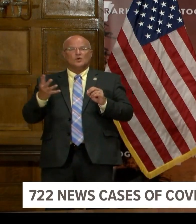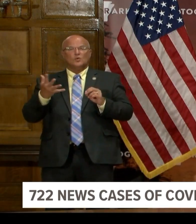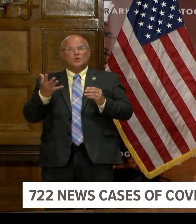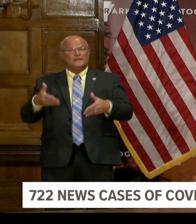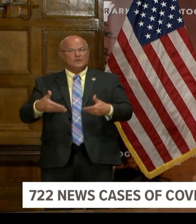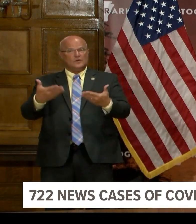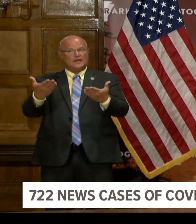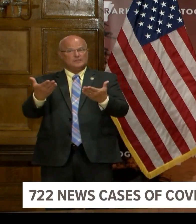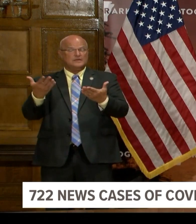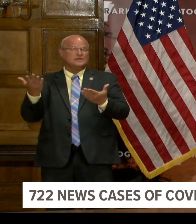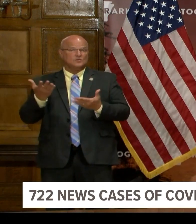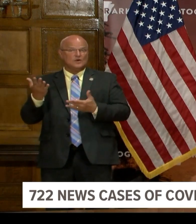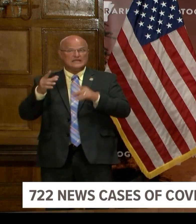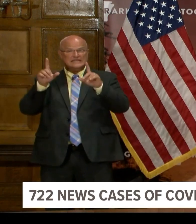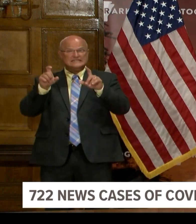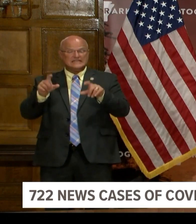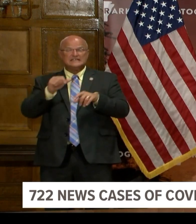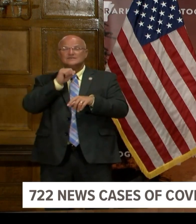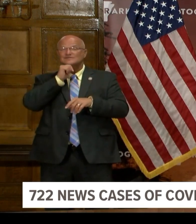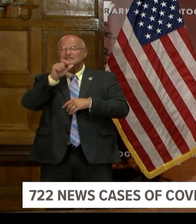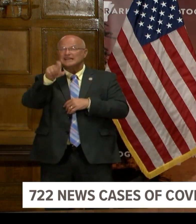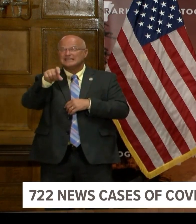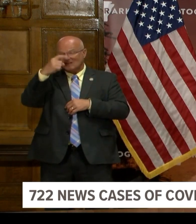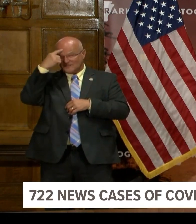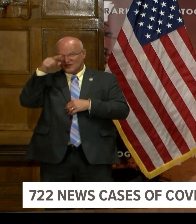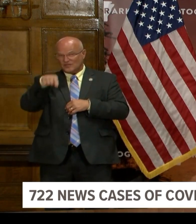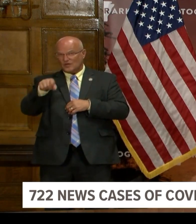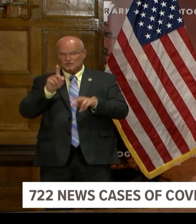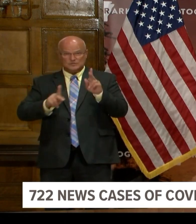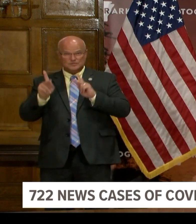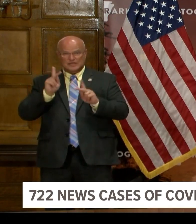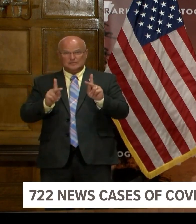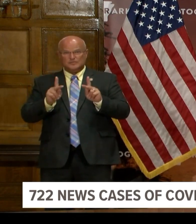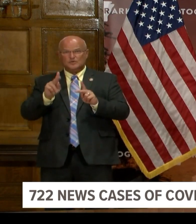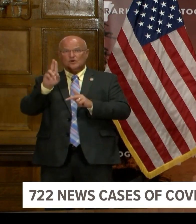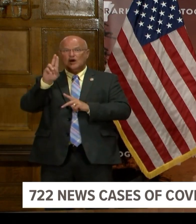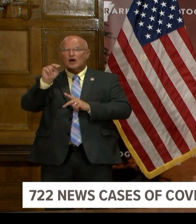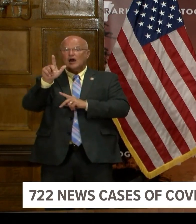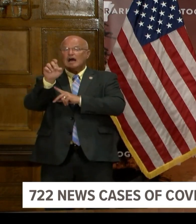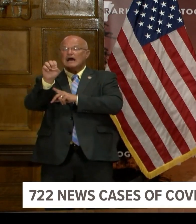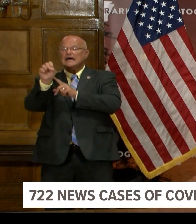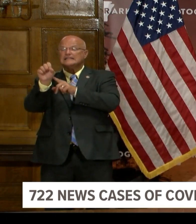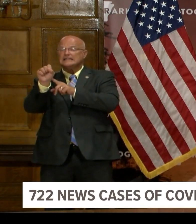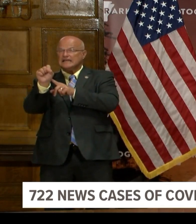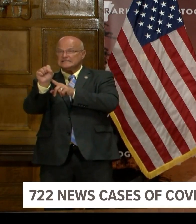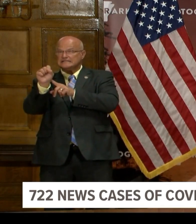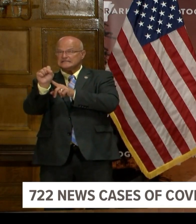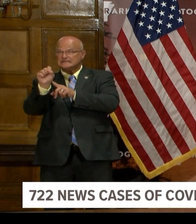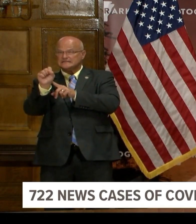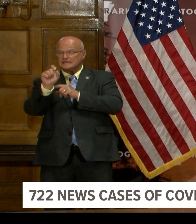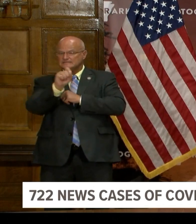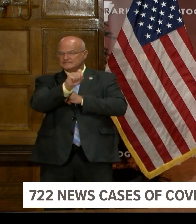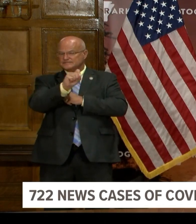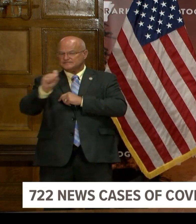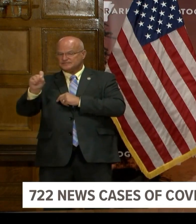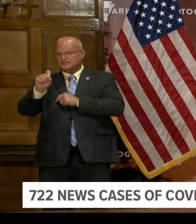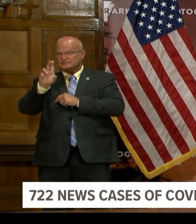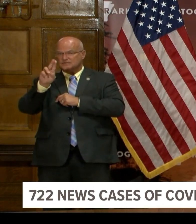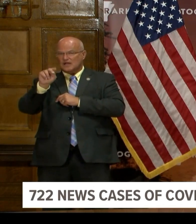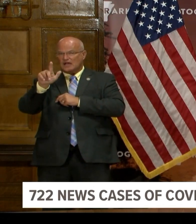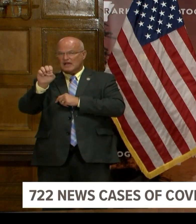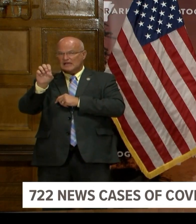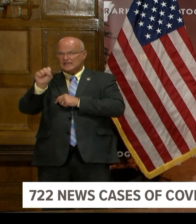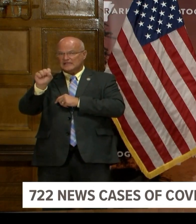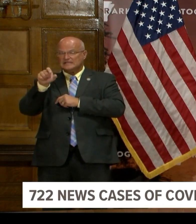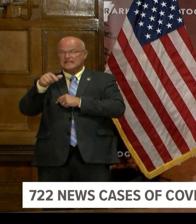recommended was that testing was not necessary for those individuals unless, and I want to underline unless, they